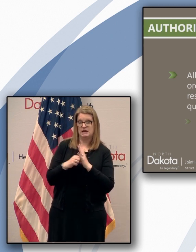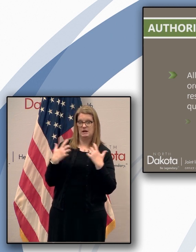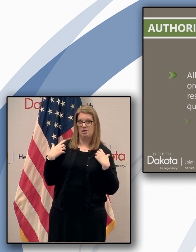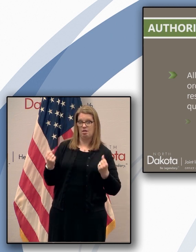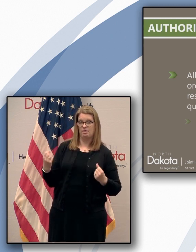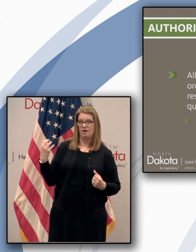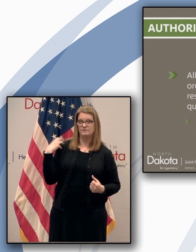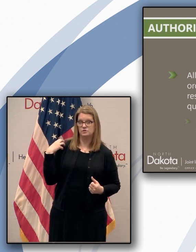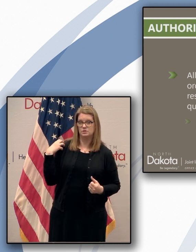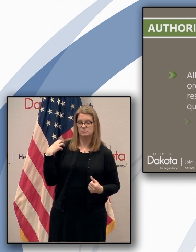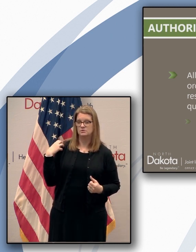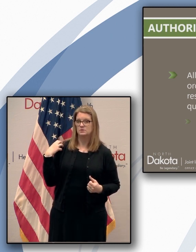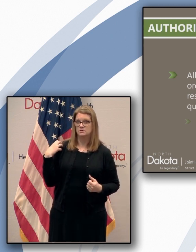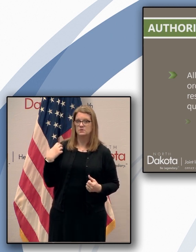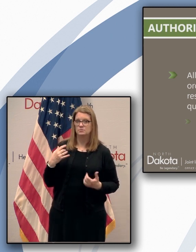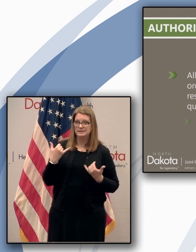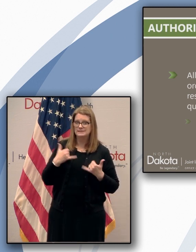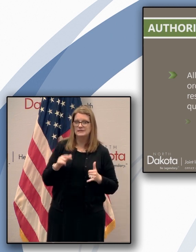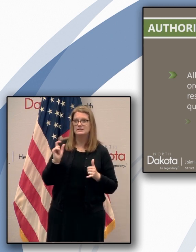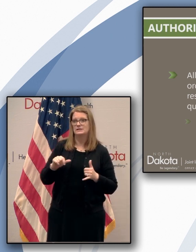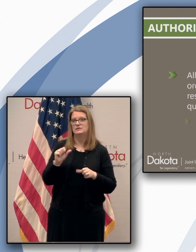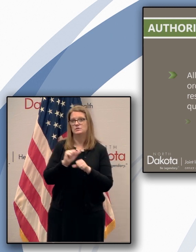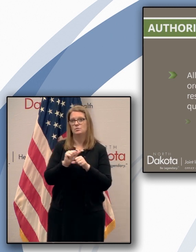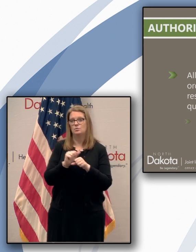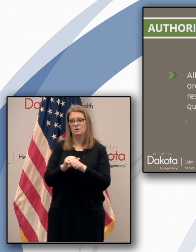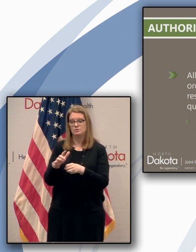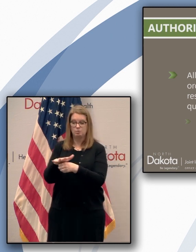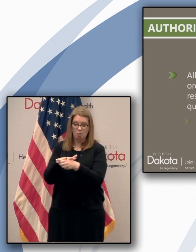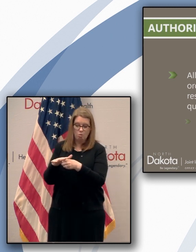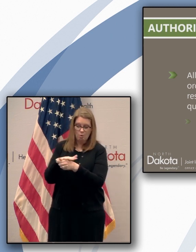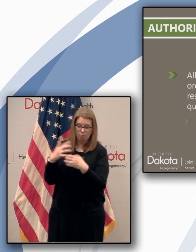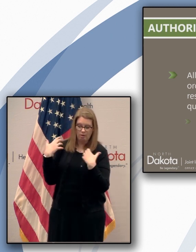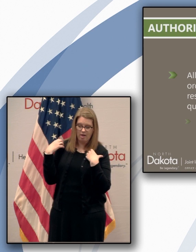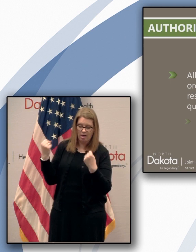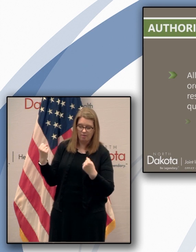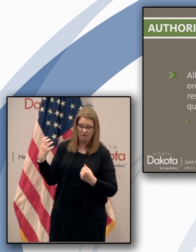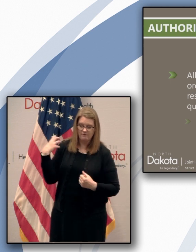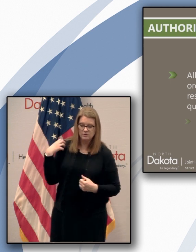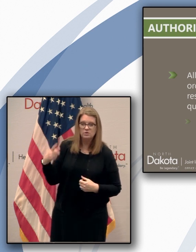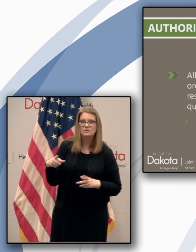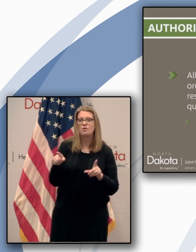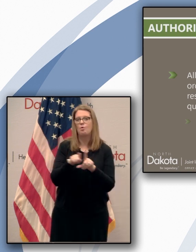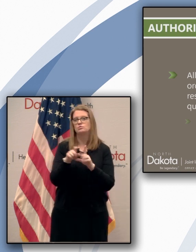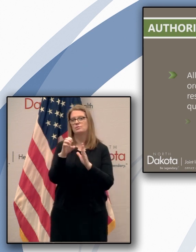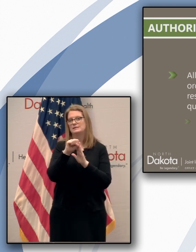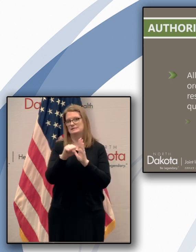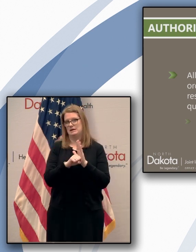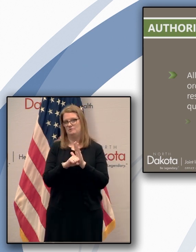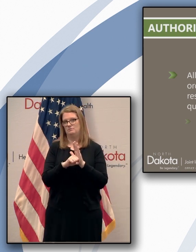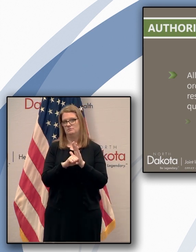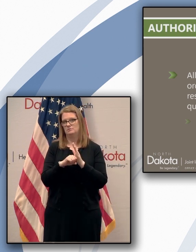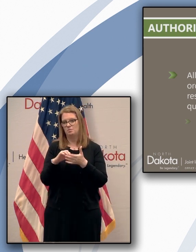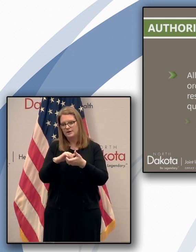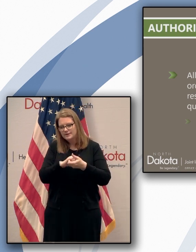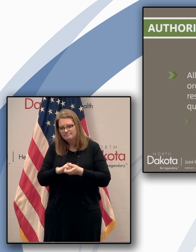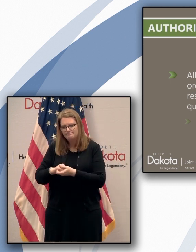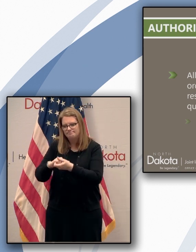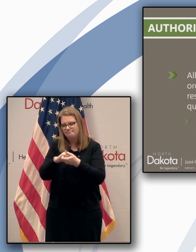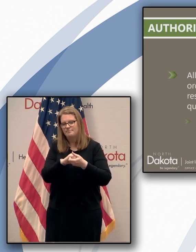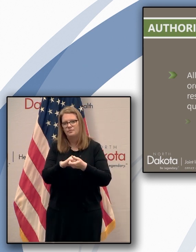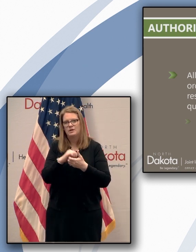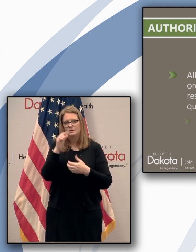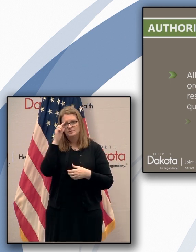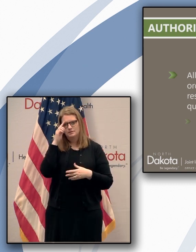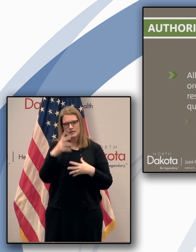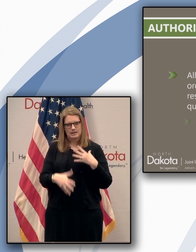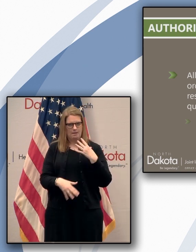that we continue the great collaboration between local health officers and the state. So that amendment is